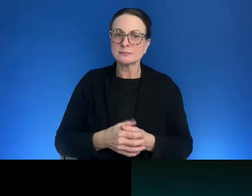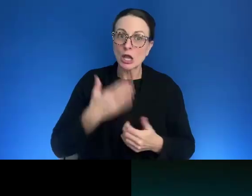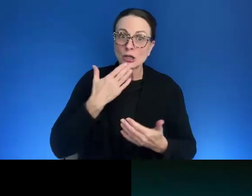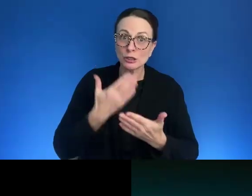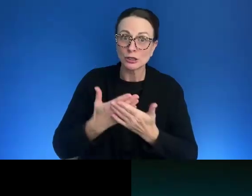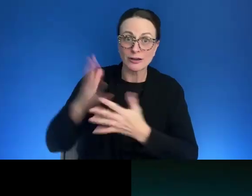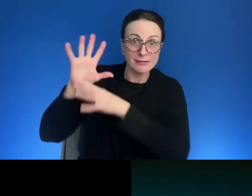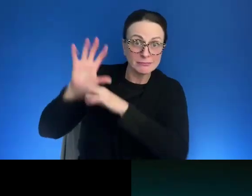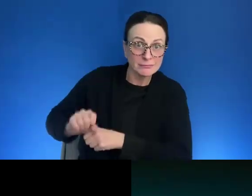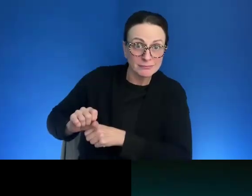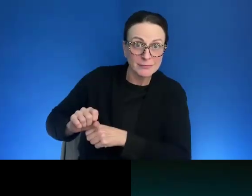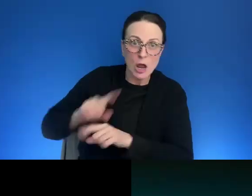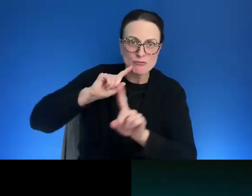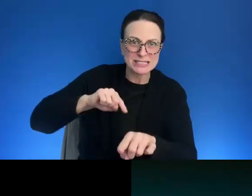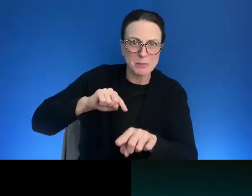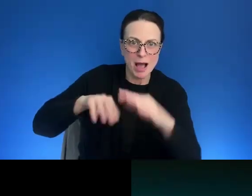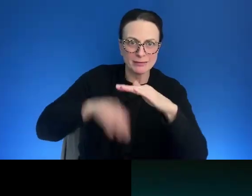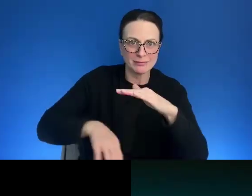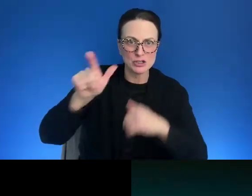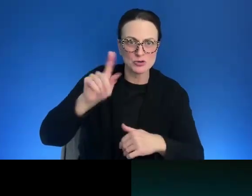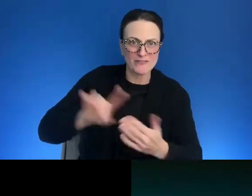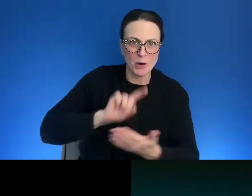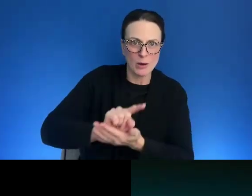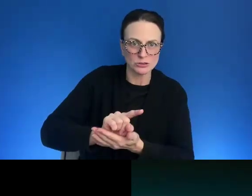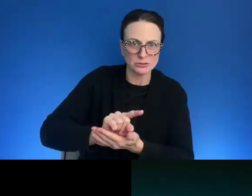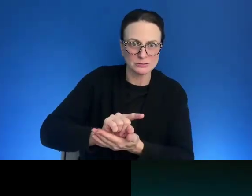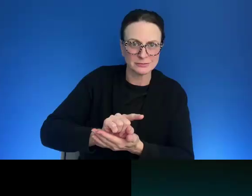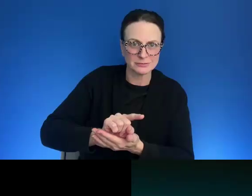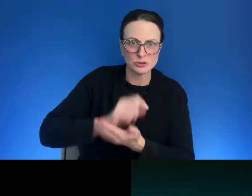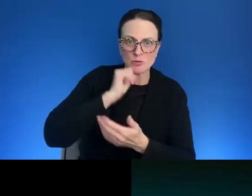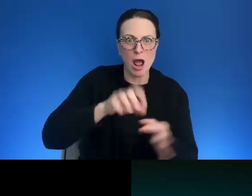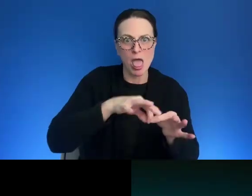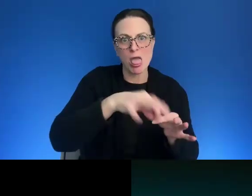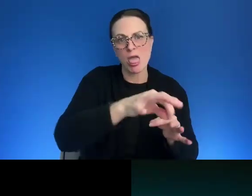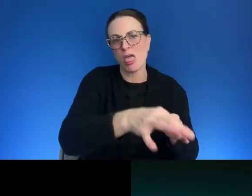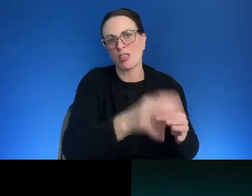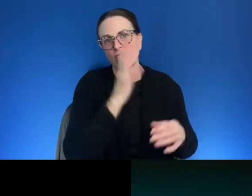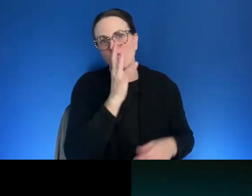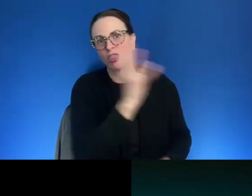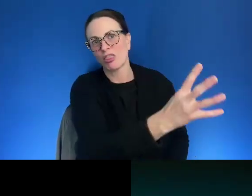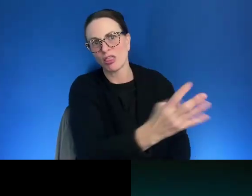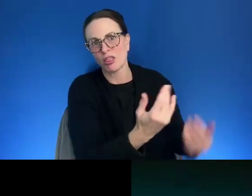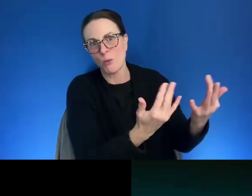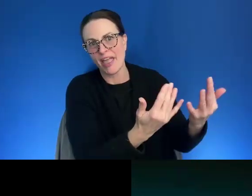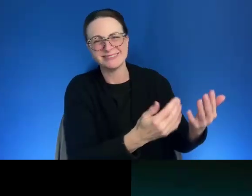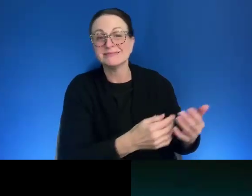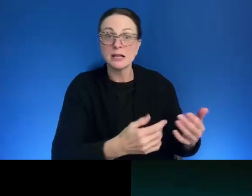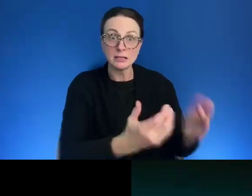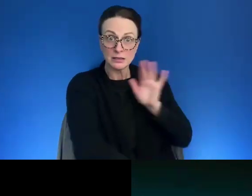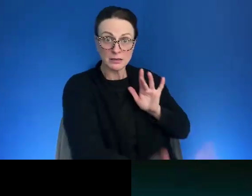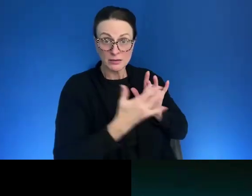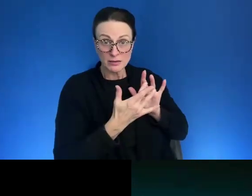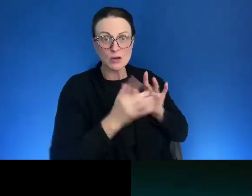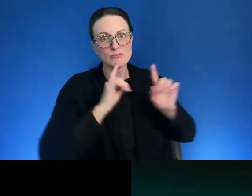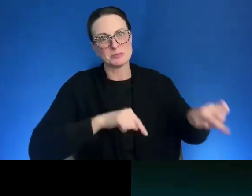practice to respond within 24 hours. So if someone reaches out to you, I would respond